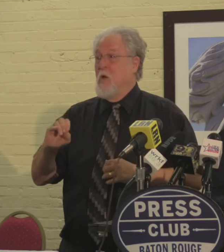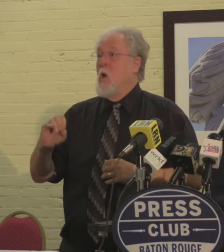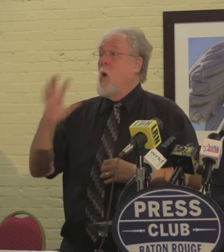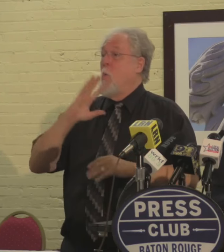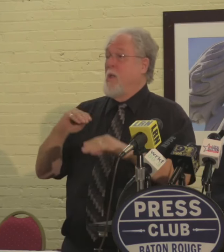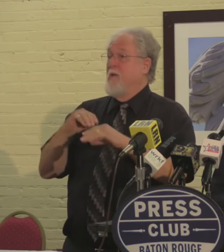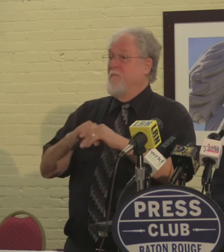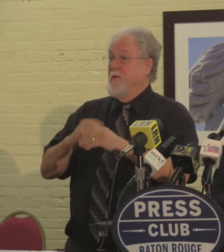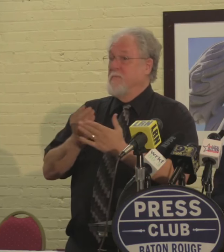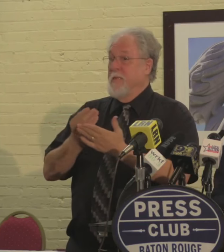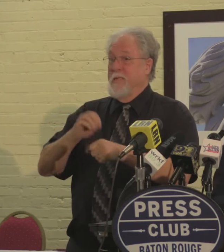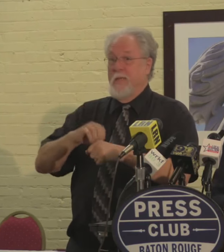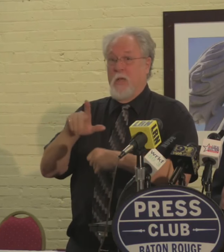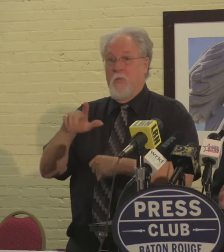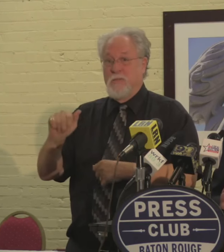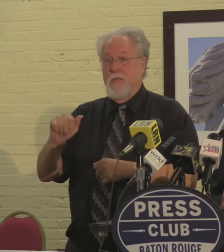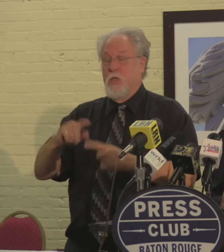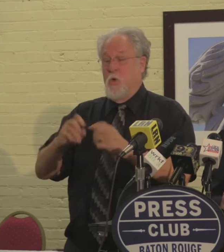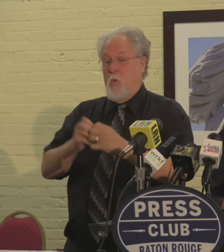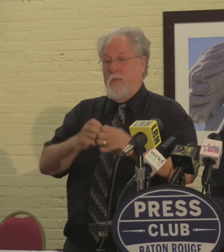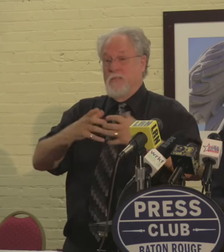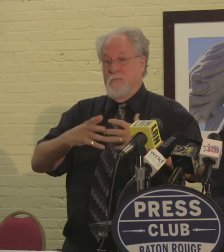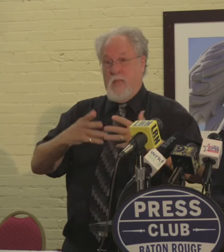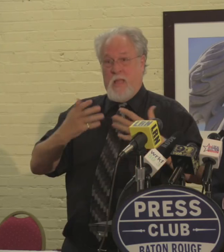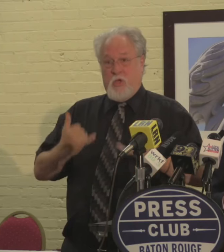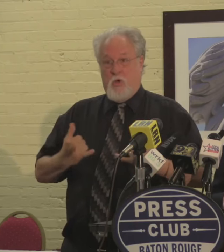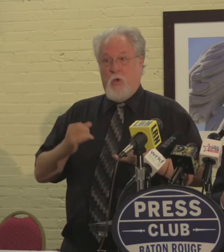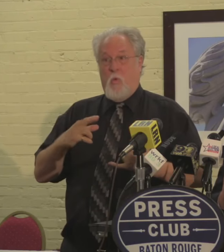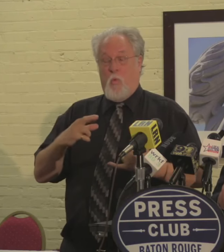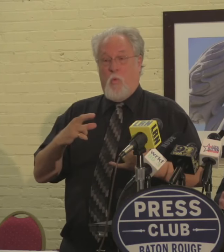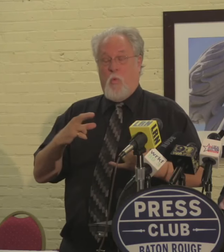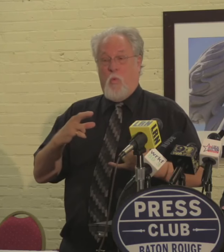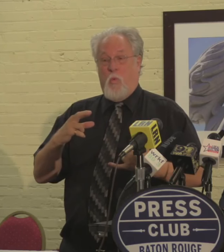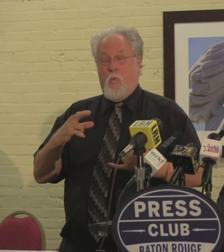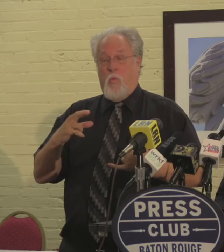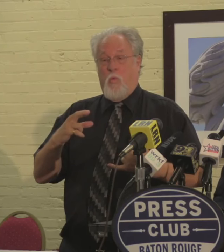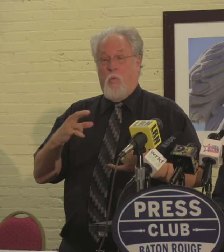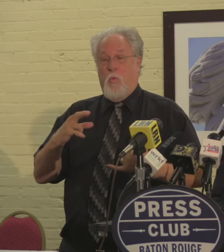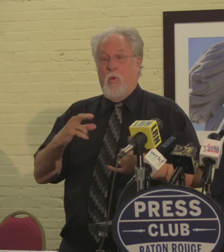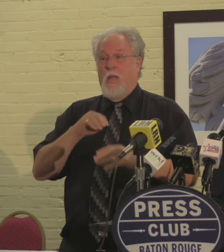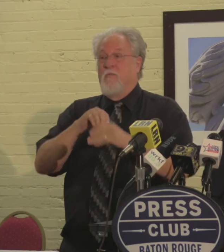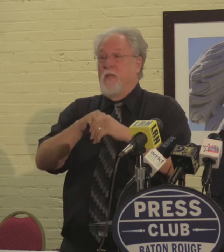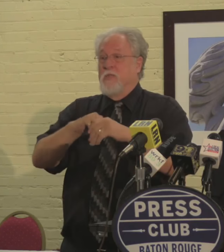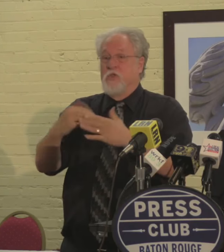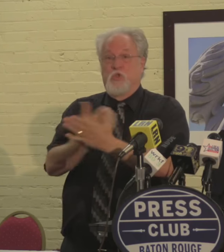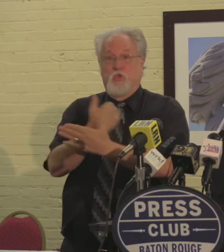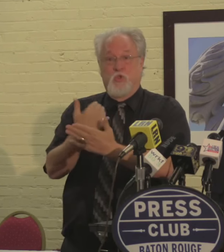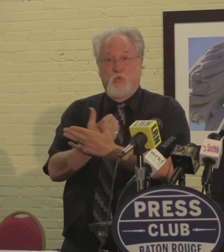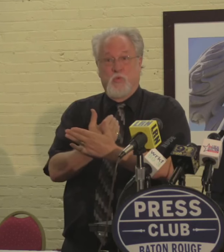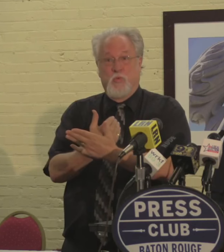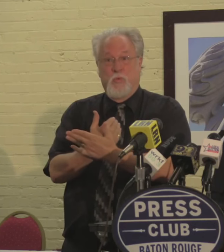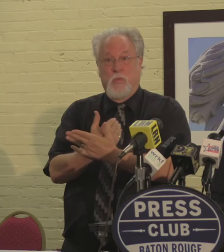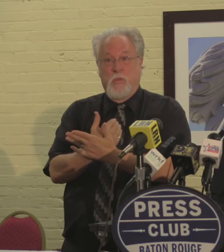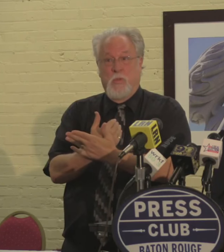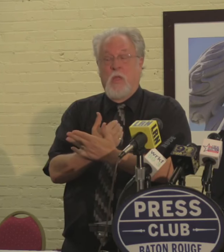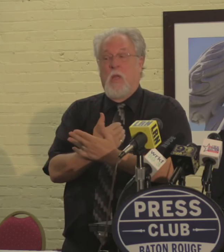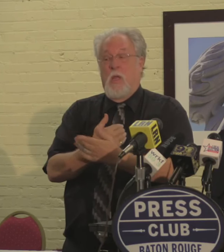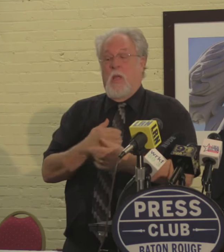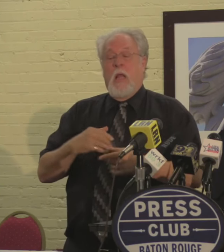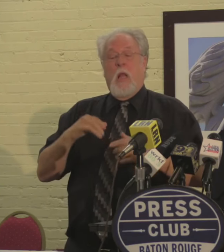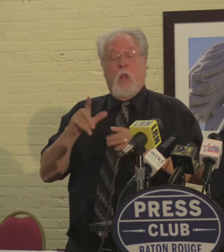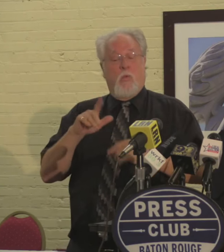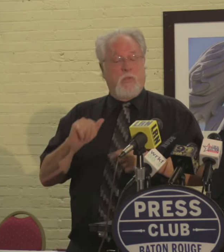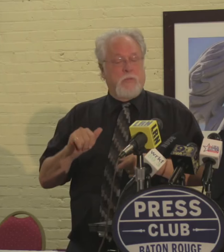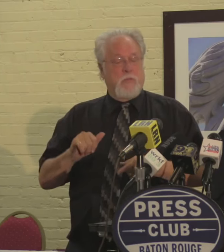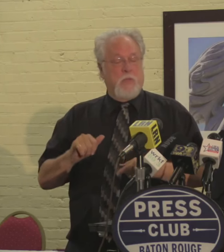invest their money in Louisiana to either expand their current operations or to invest in a new operation, is the